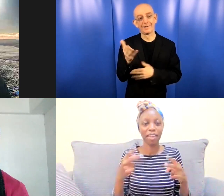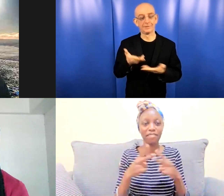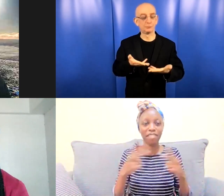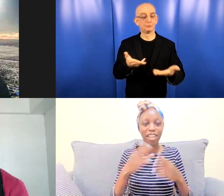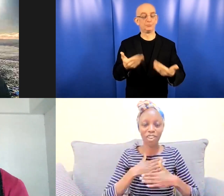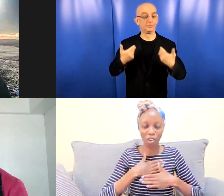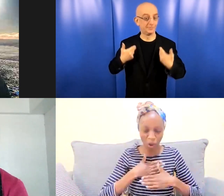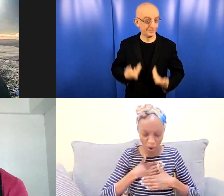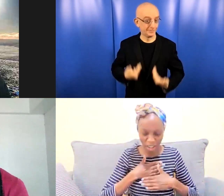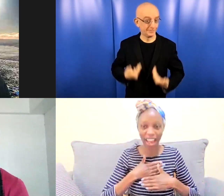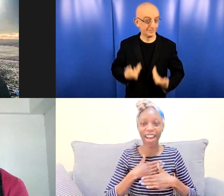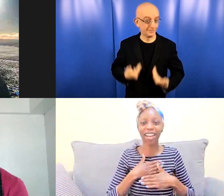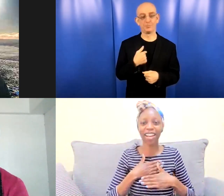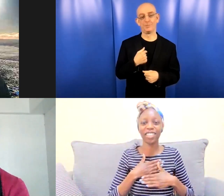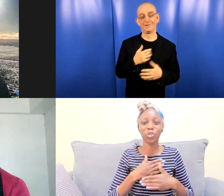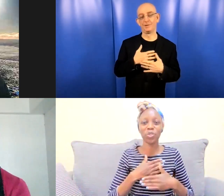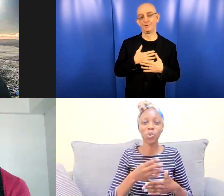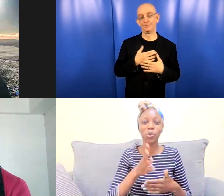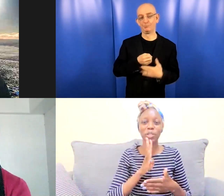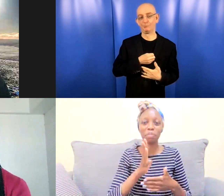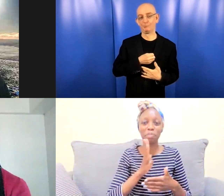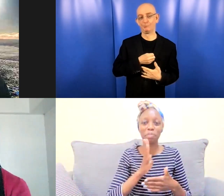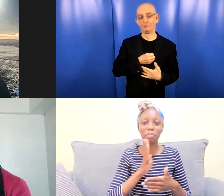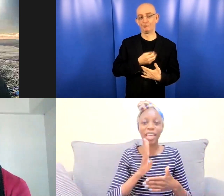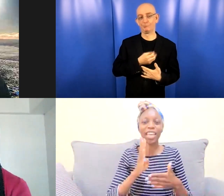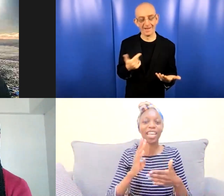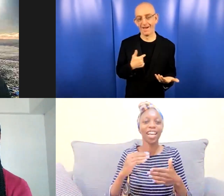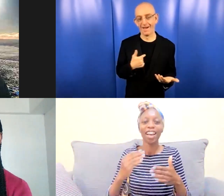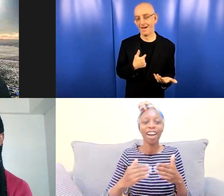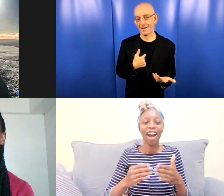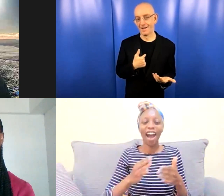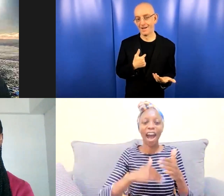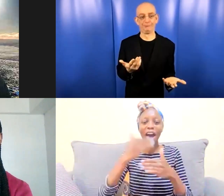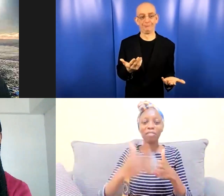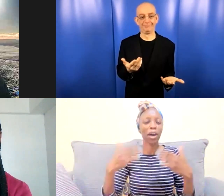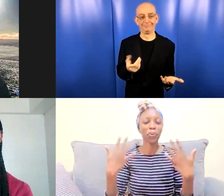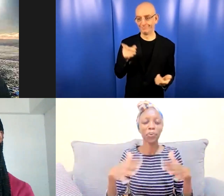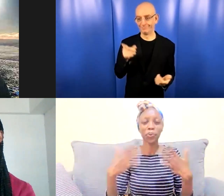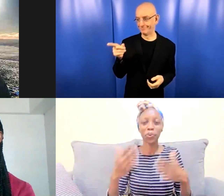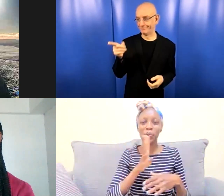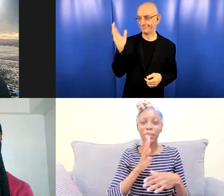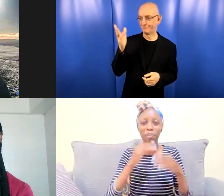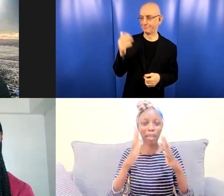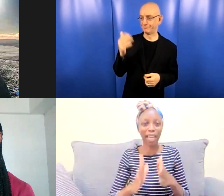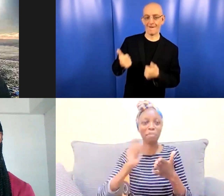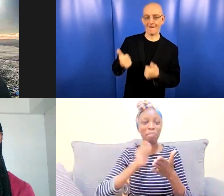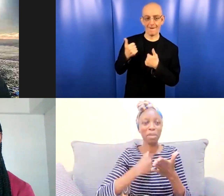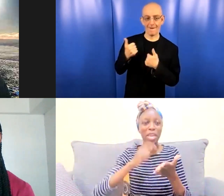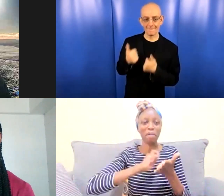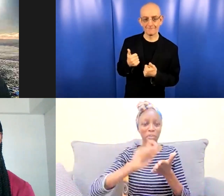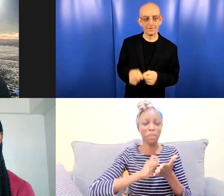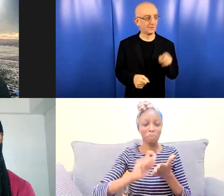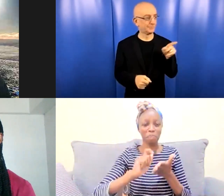honored to come after fantastic speakers. I've been jotting down